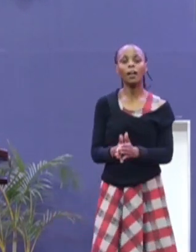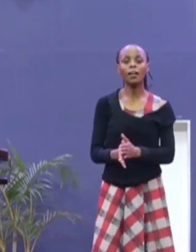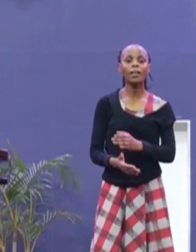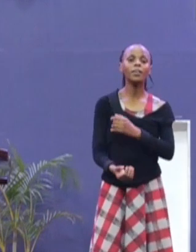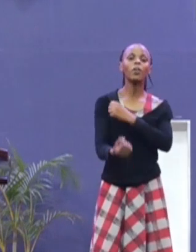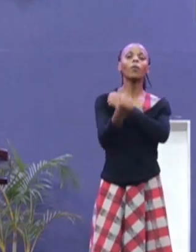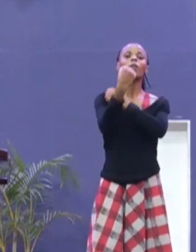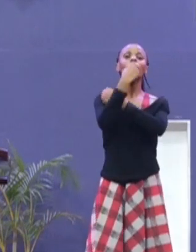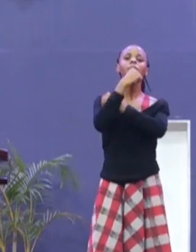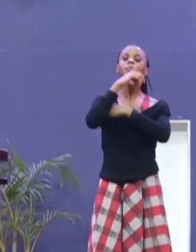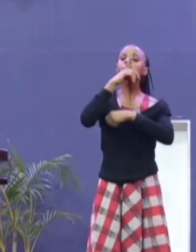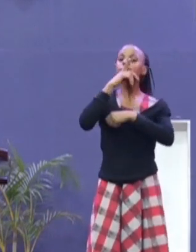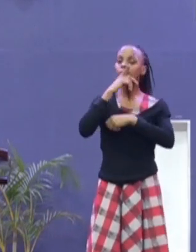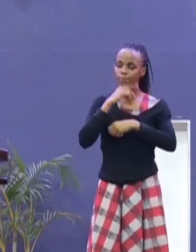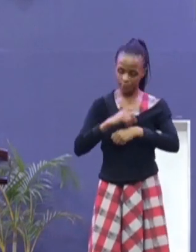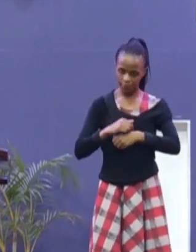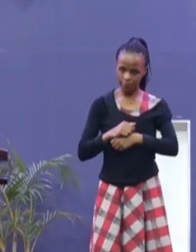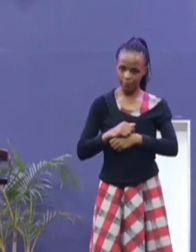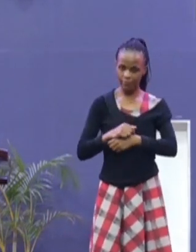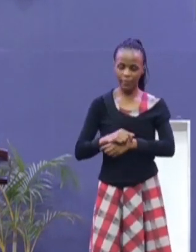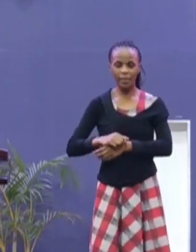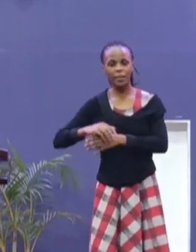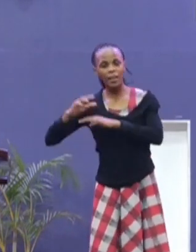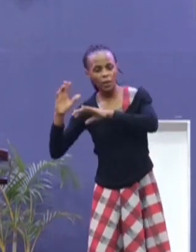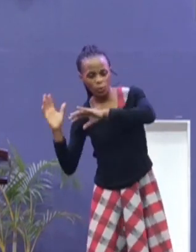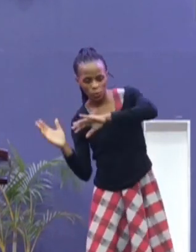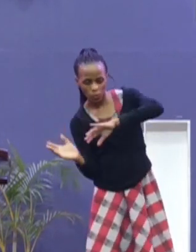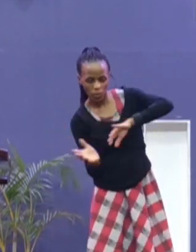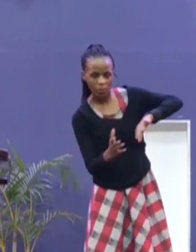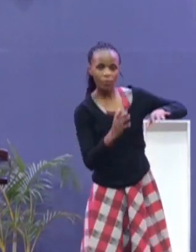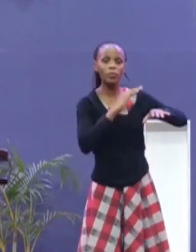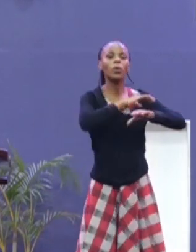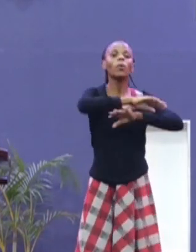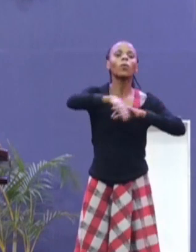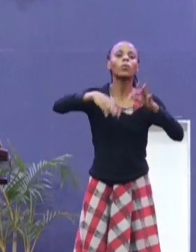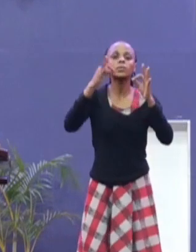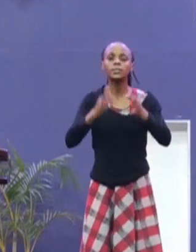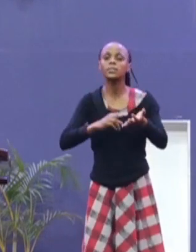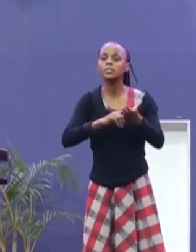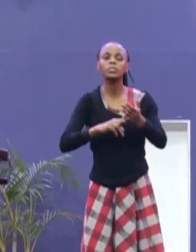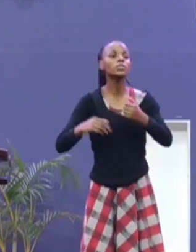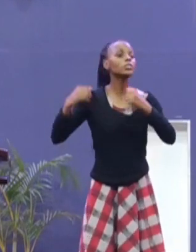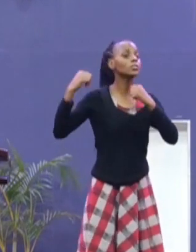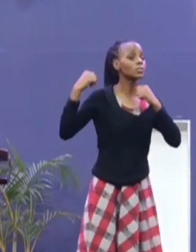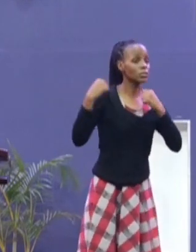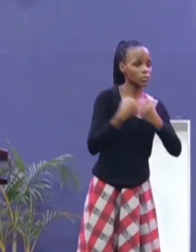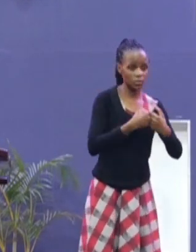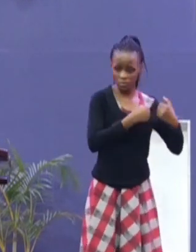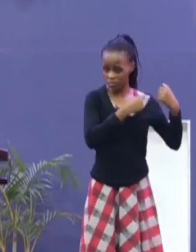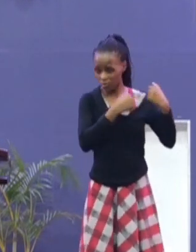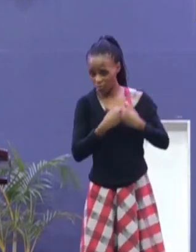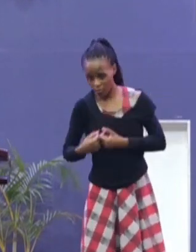him n'amuwangula, he takes away the armory in which the man